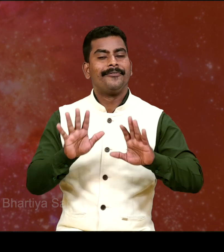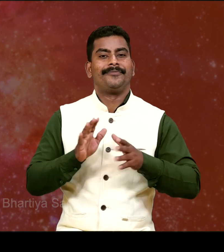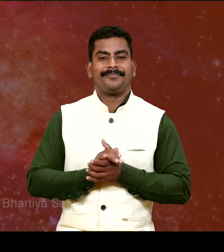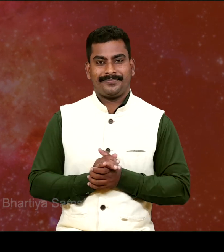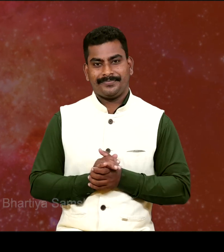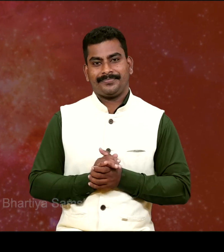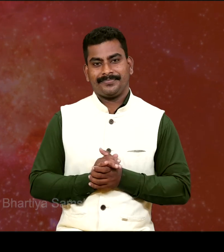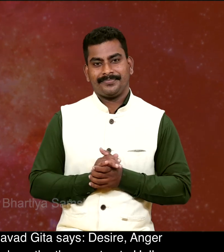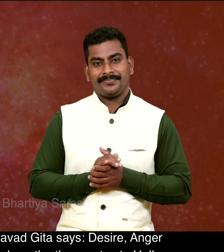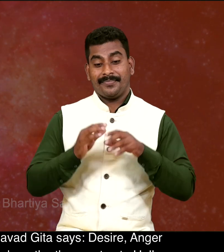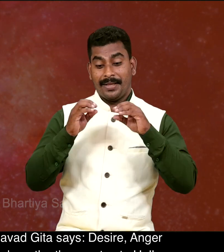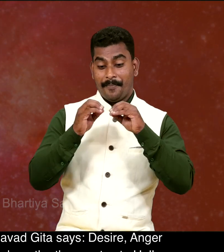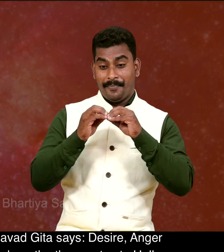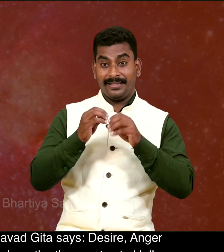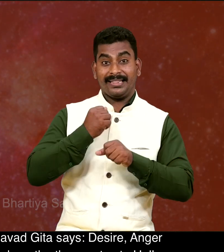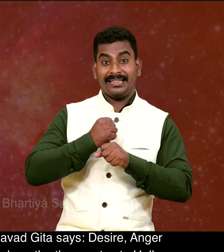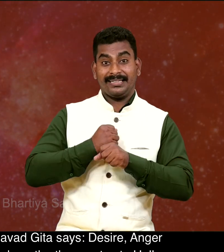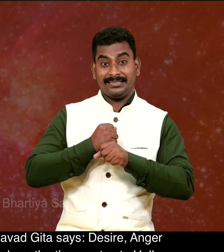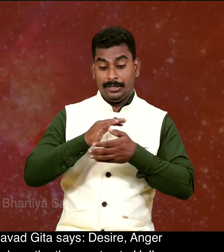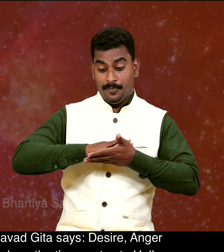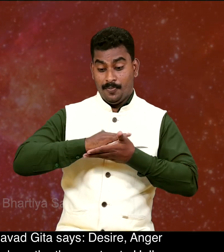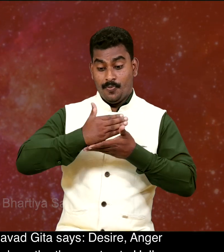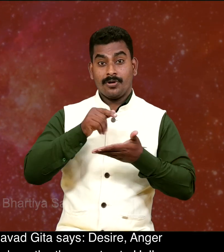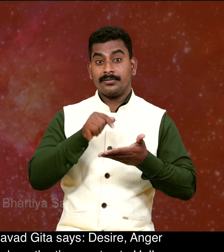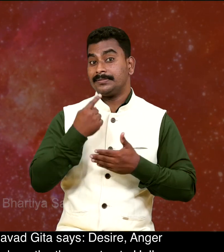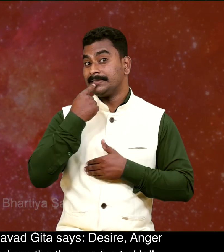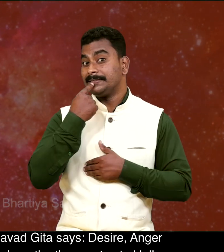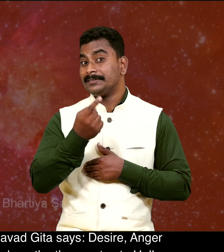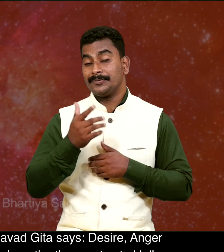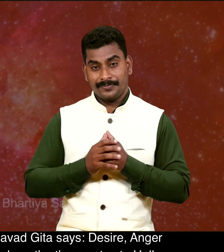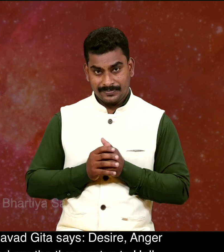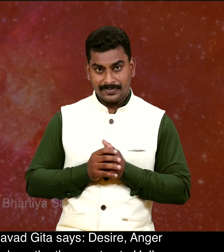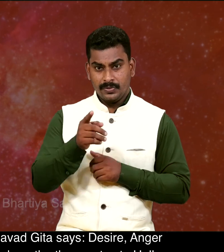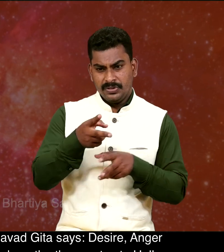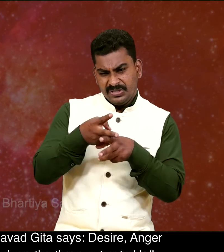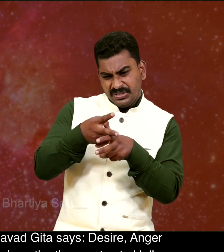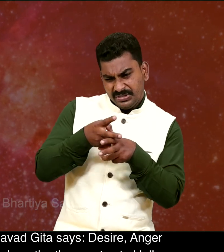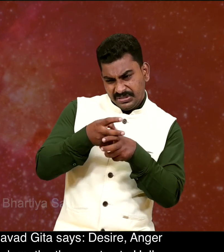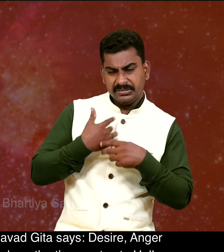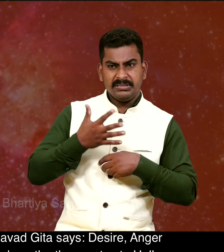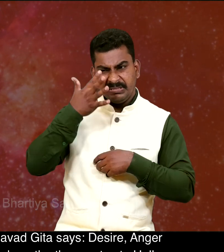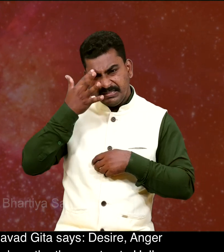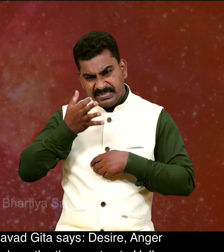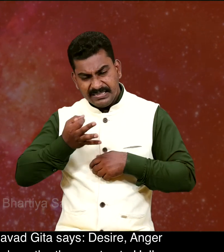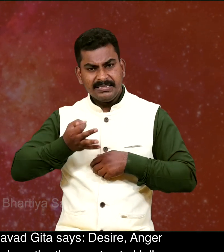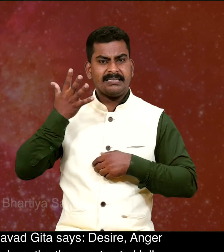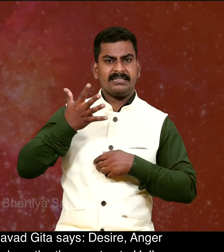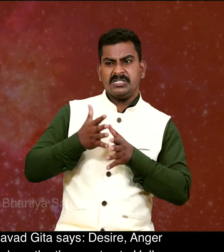Bhagavad Gita says, desire, anger, and greed are the three gates to